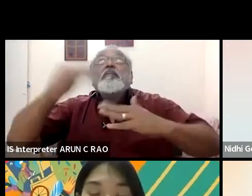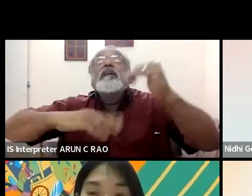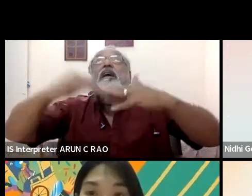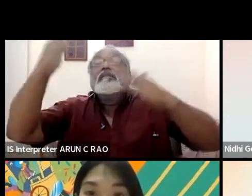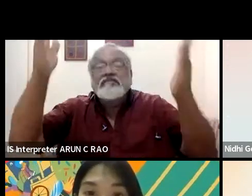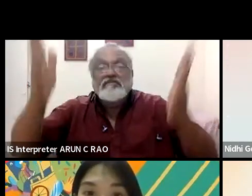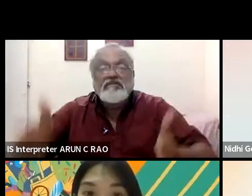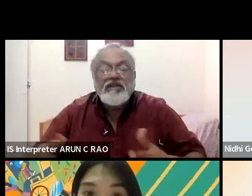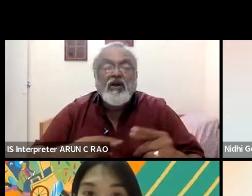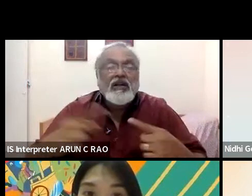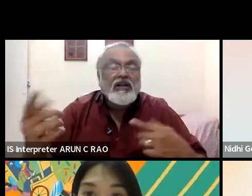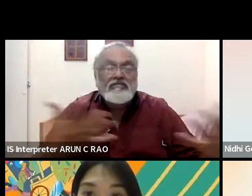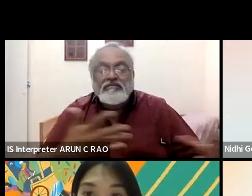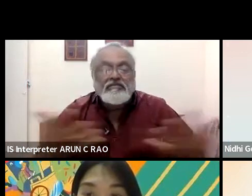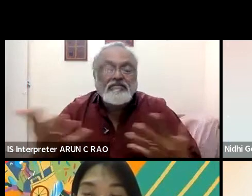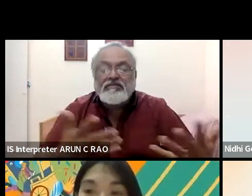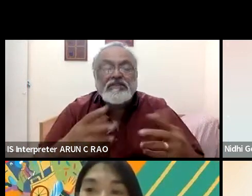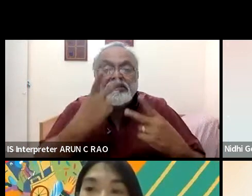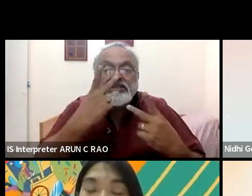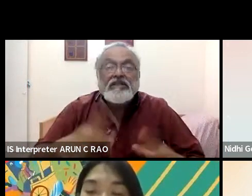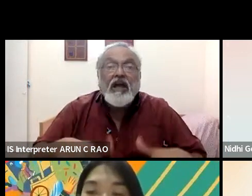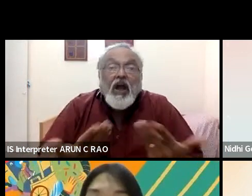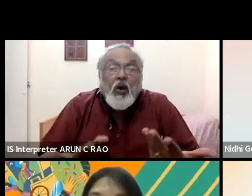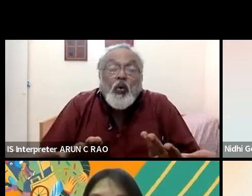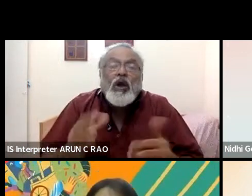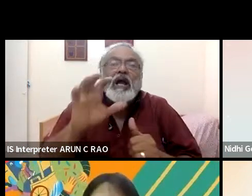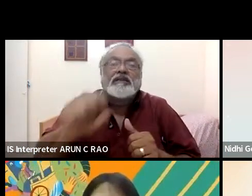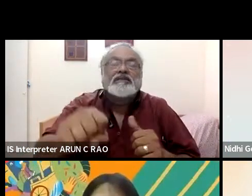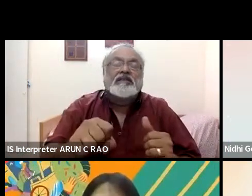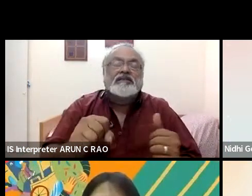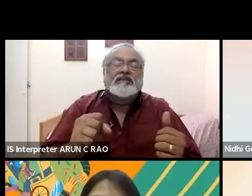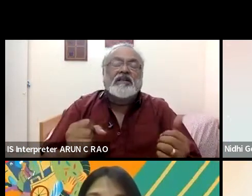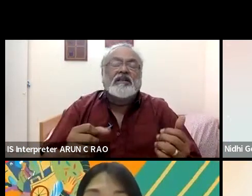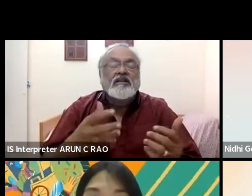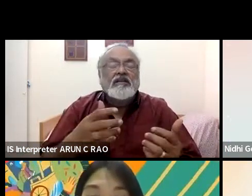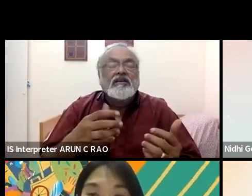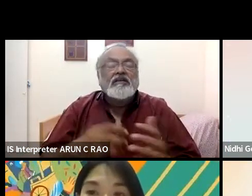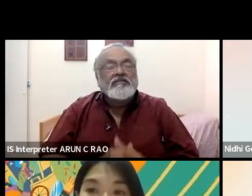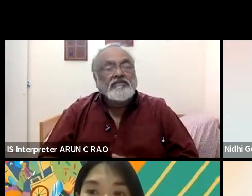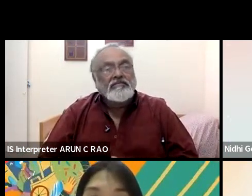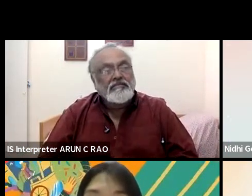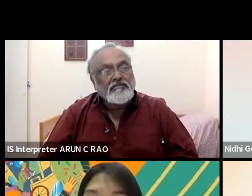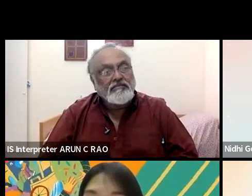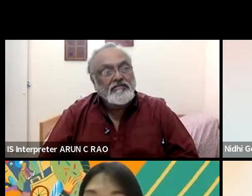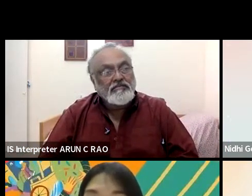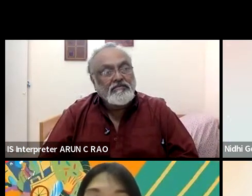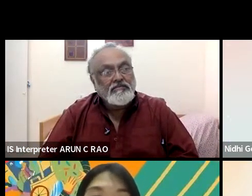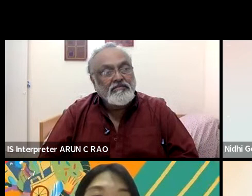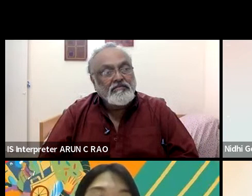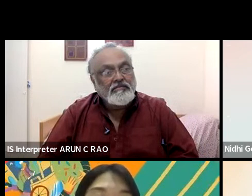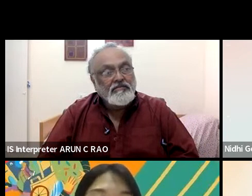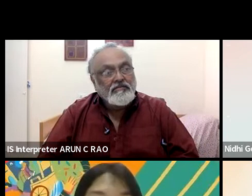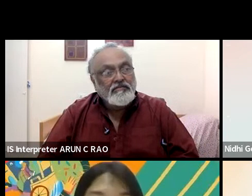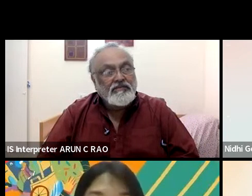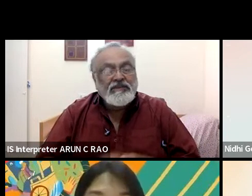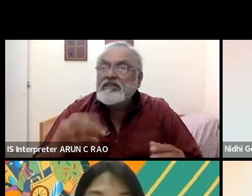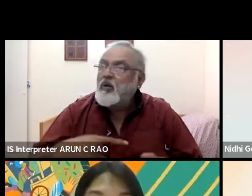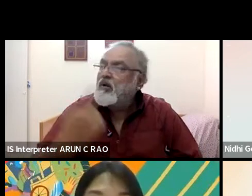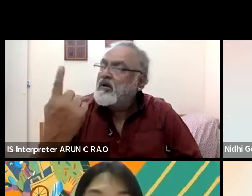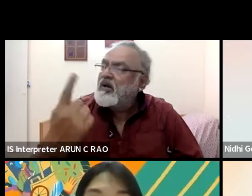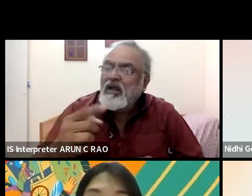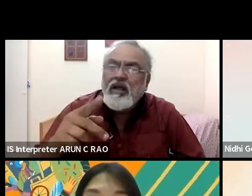the panel, and feel free to jump in. If not, I'll have to pick on one of you. But does anyone of our panel members like to pick up the point